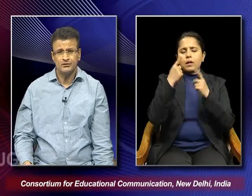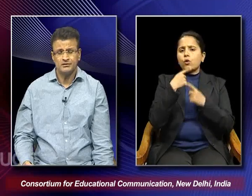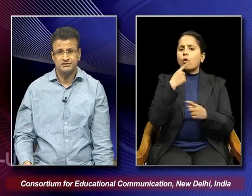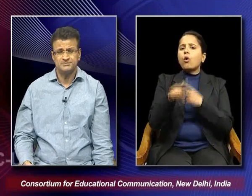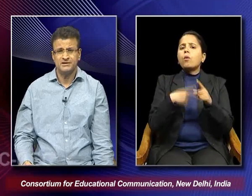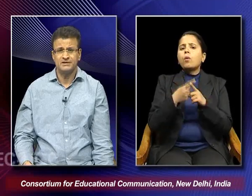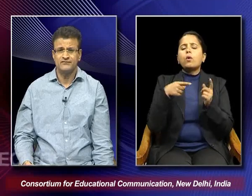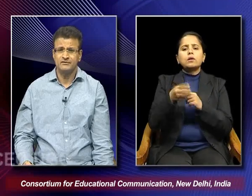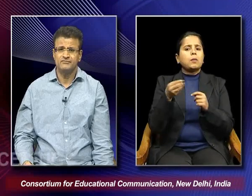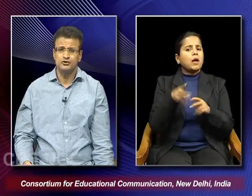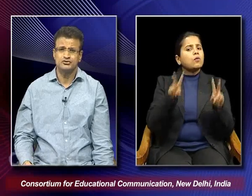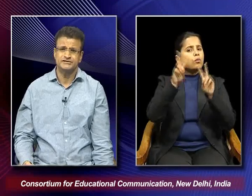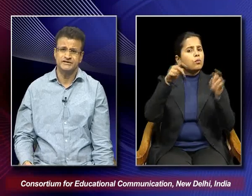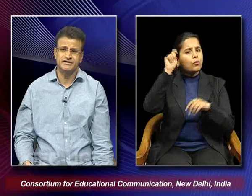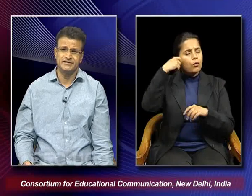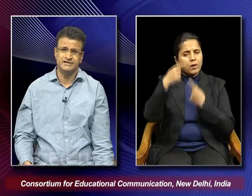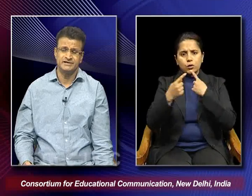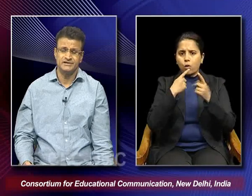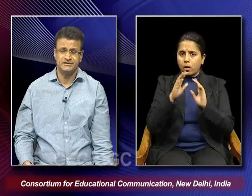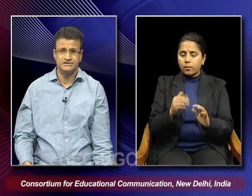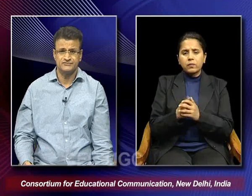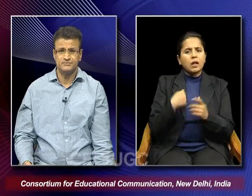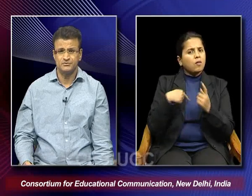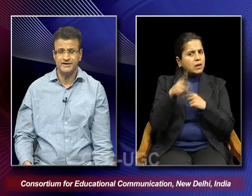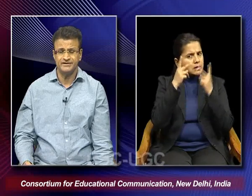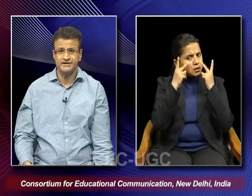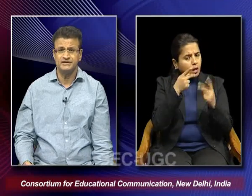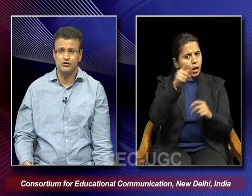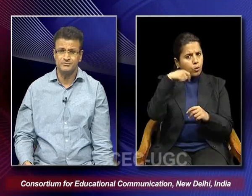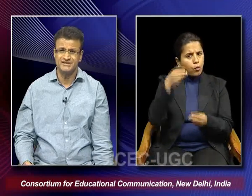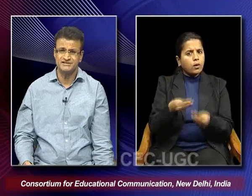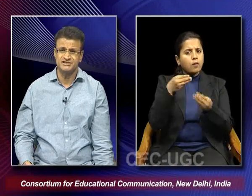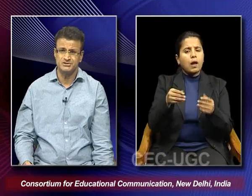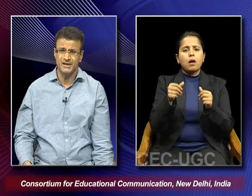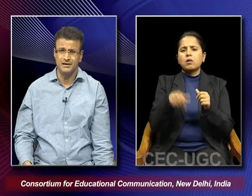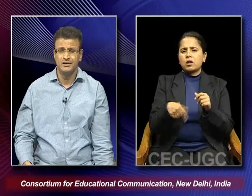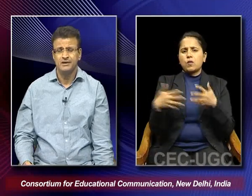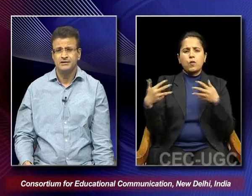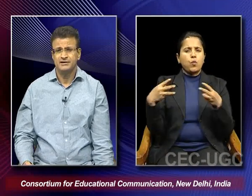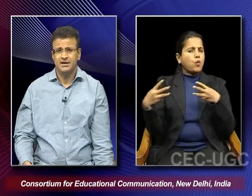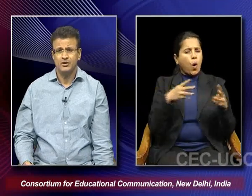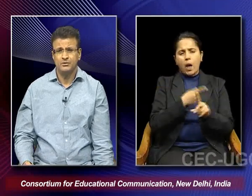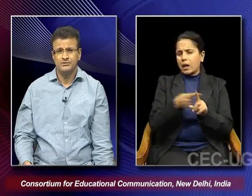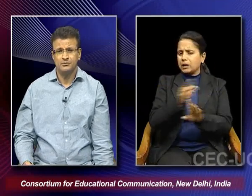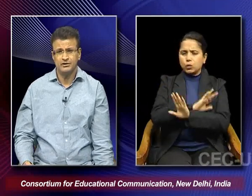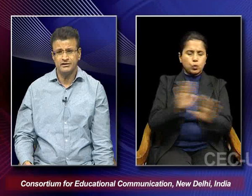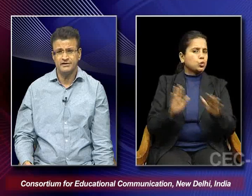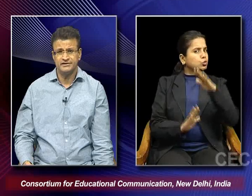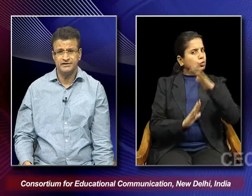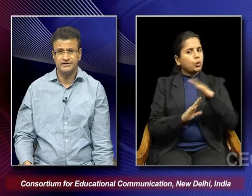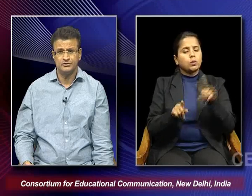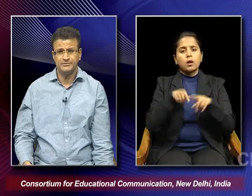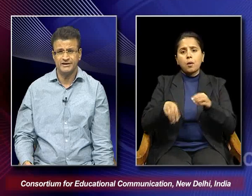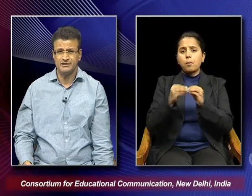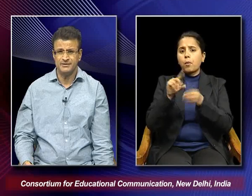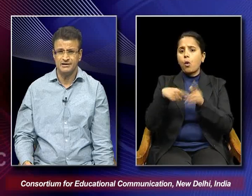about this particular film, we also see that this film provided anti-war message as well, that how the border, it